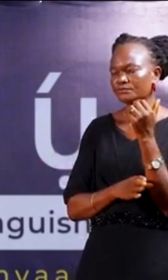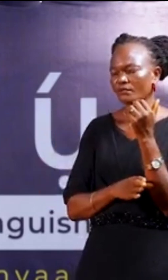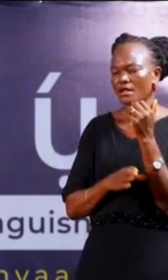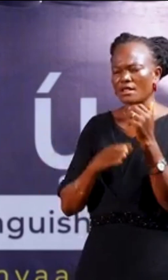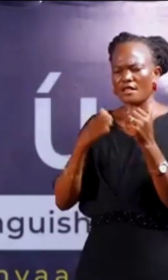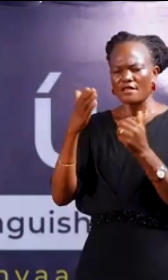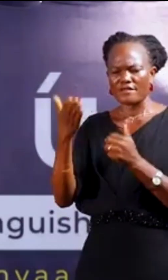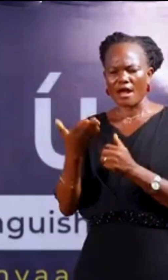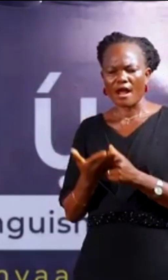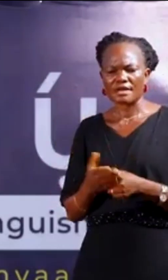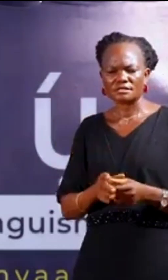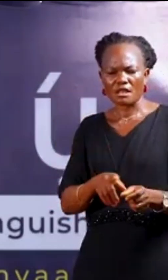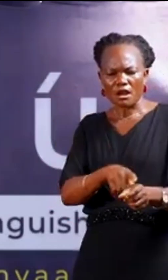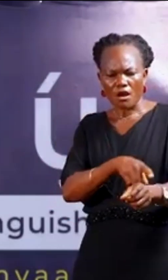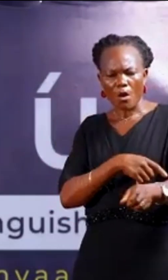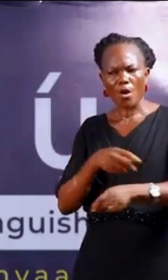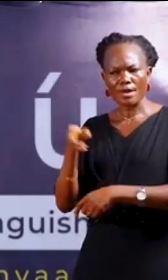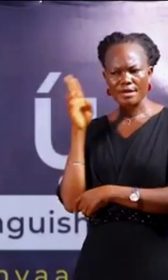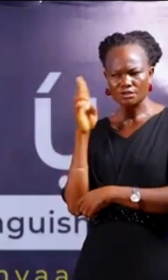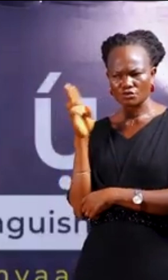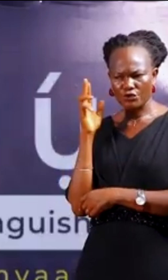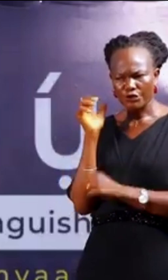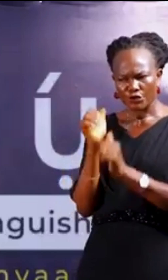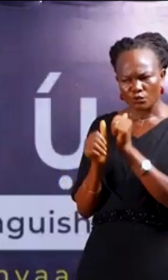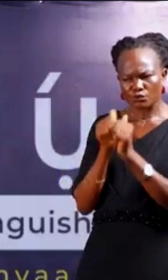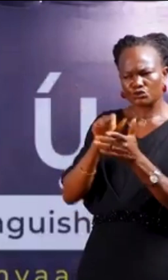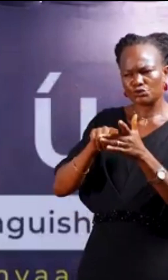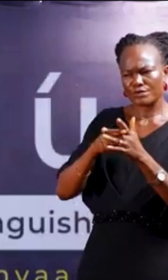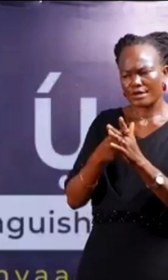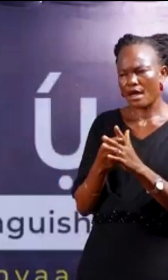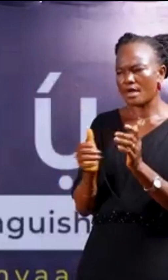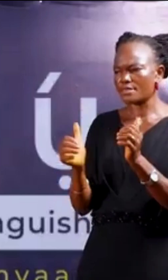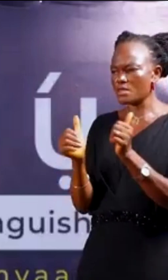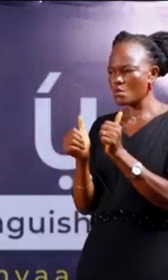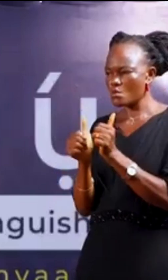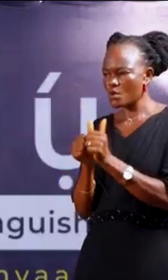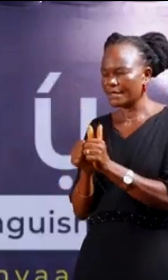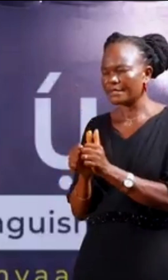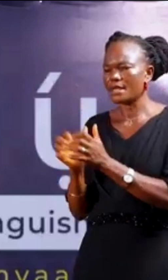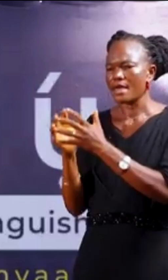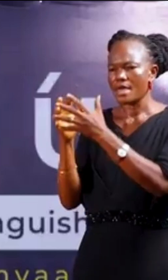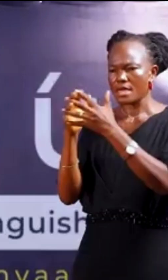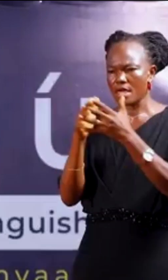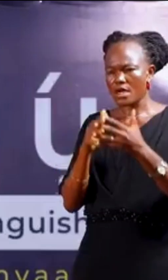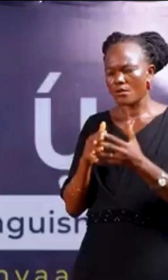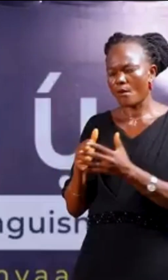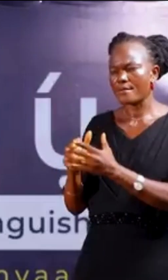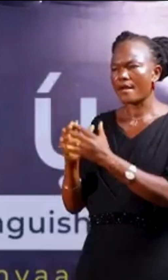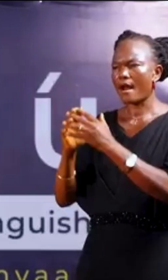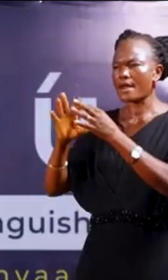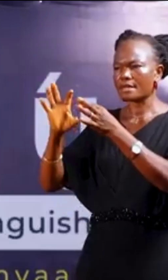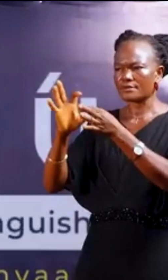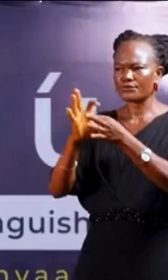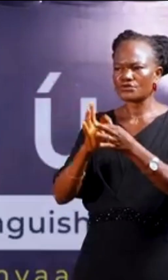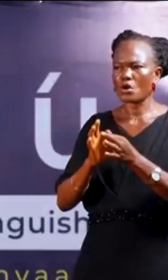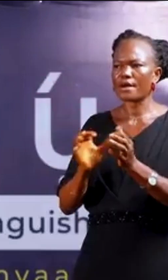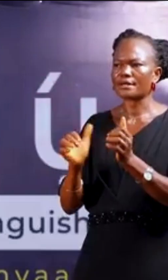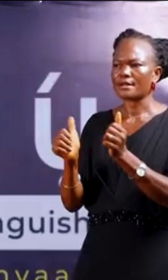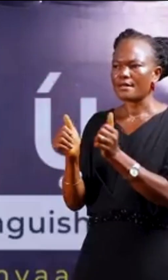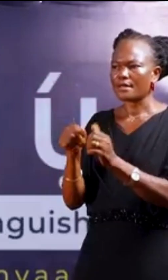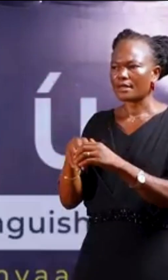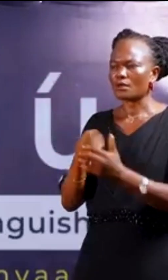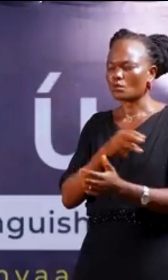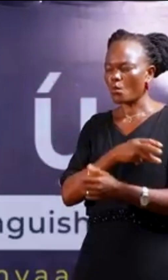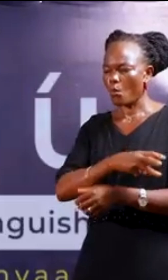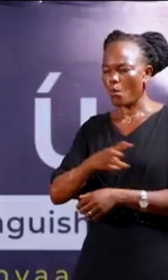there's a long history which began when the Europeans emerged in